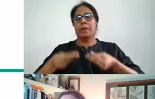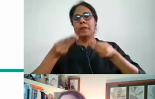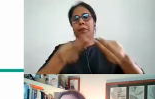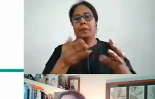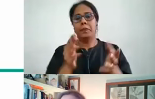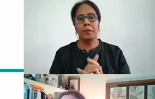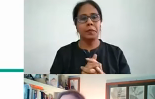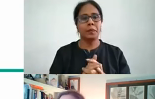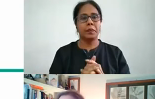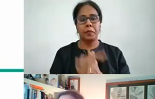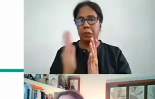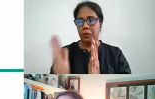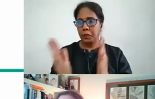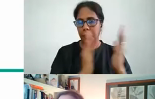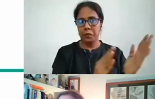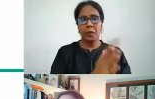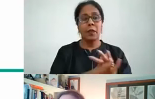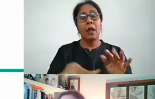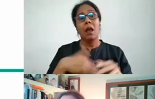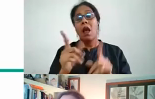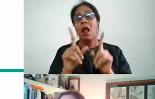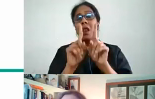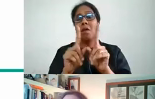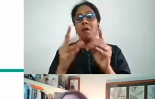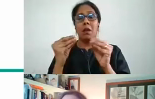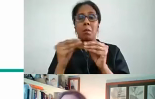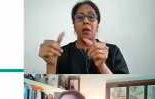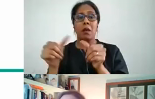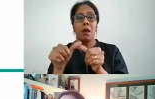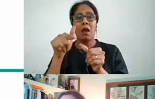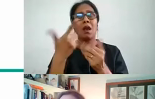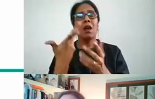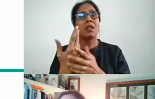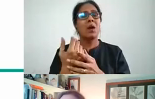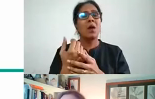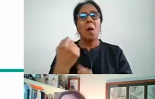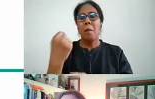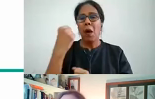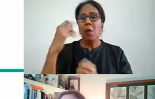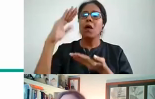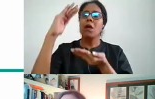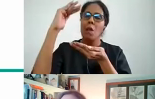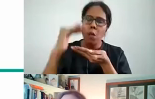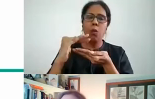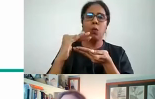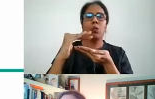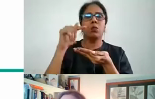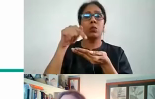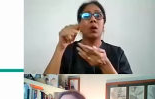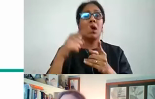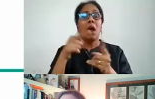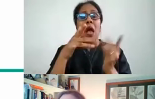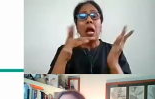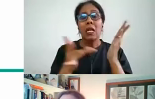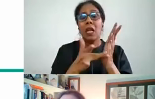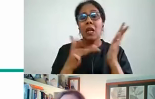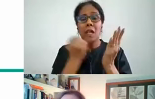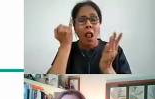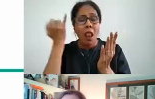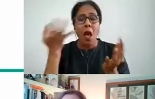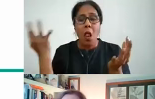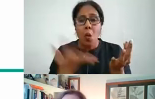Okay. And 11BA, again, low power. The key technical innovation here is the introduction of a low